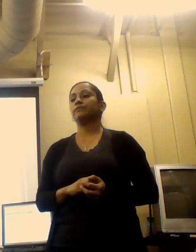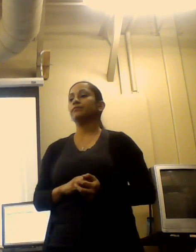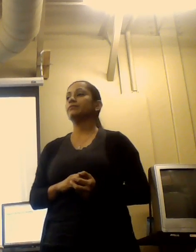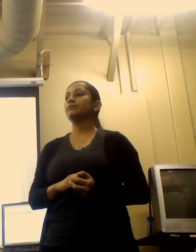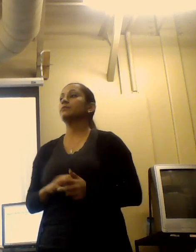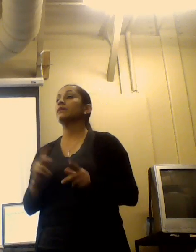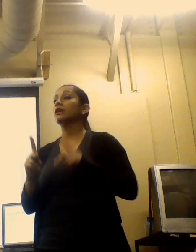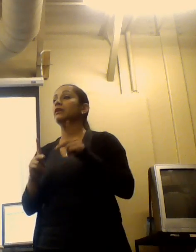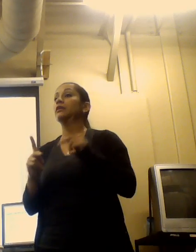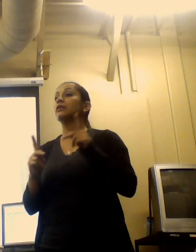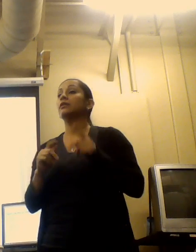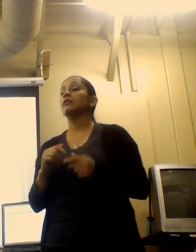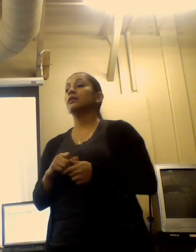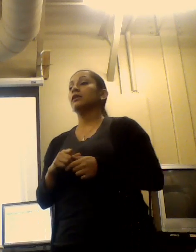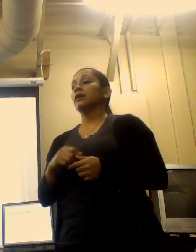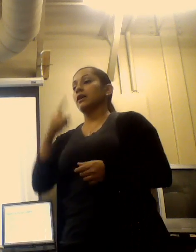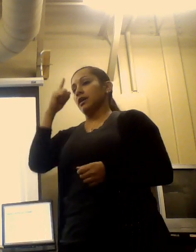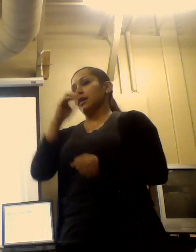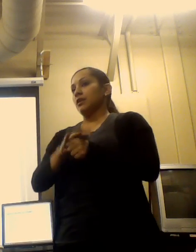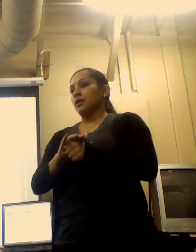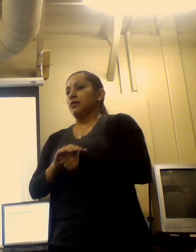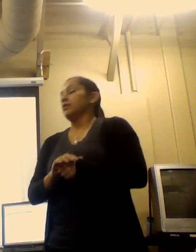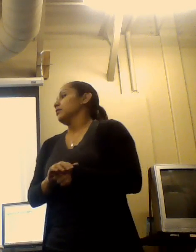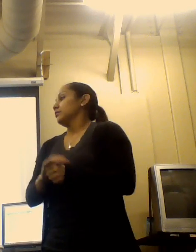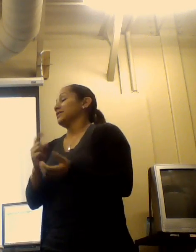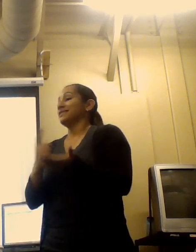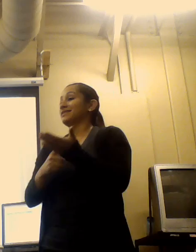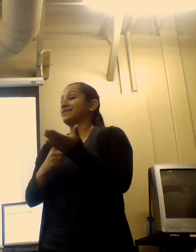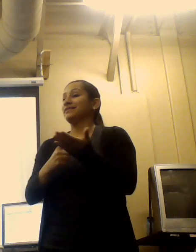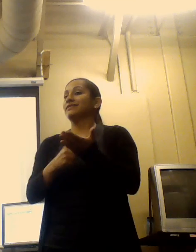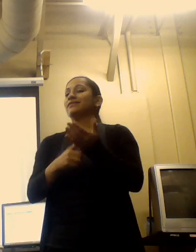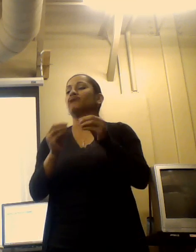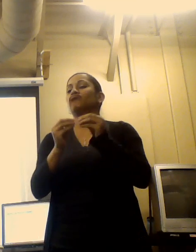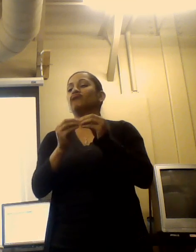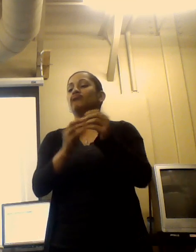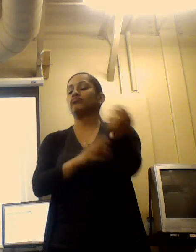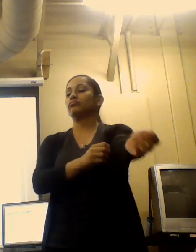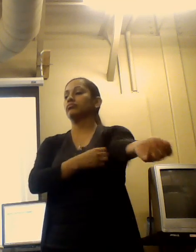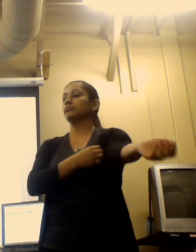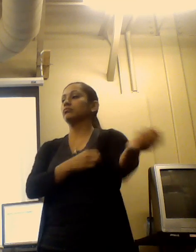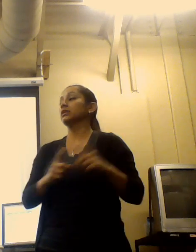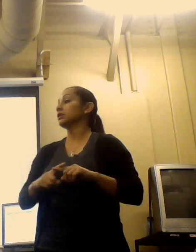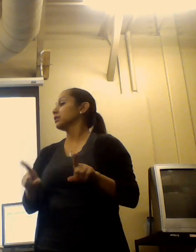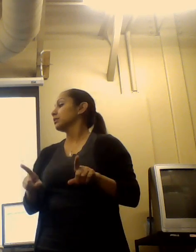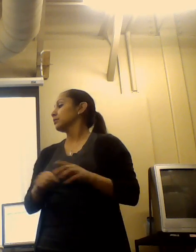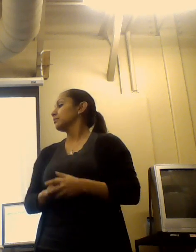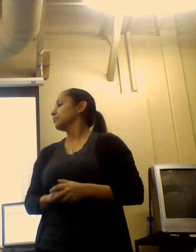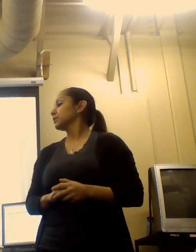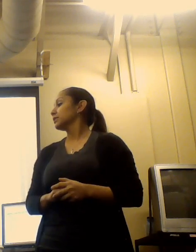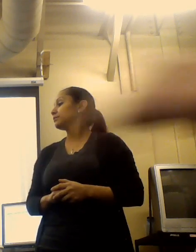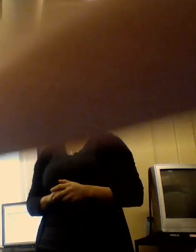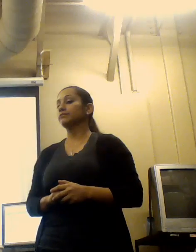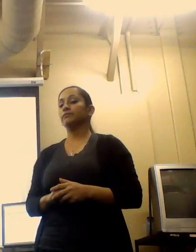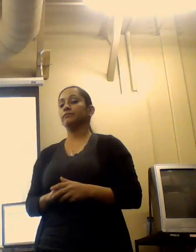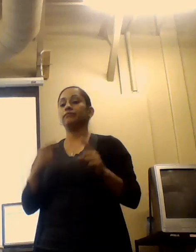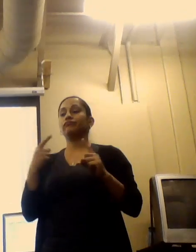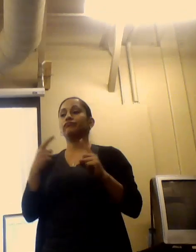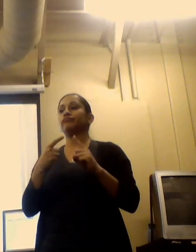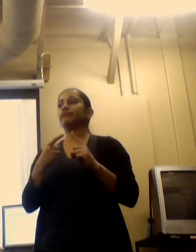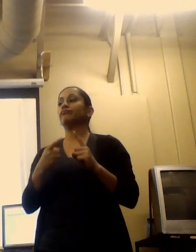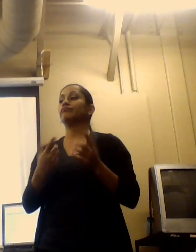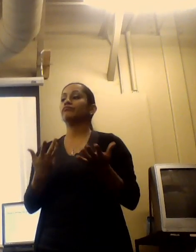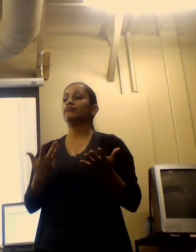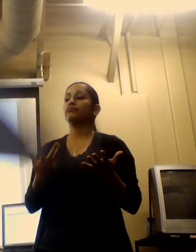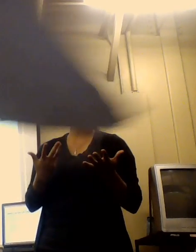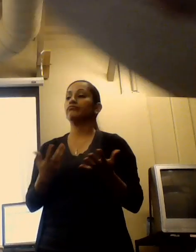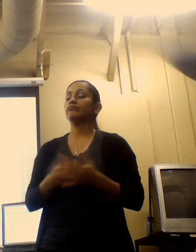I promise we're gonna come back to it a little bit more, but depth of field has to do with, oh, I never showed you guys this essay.